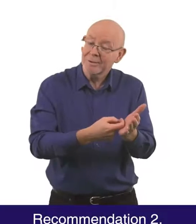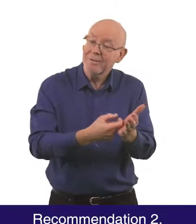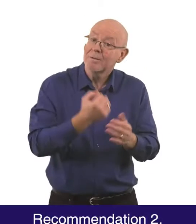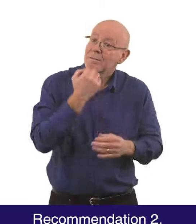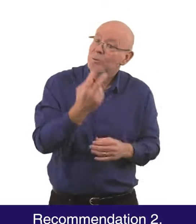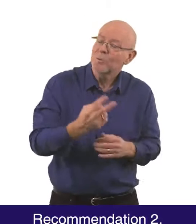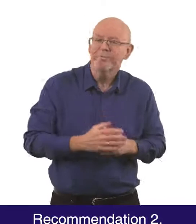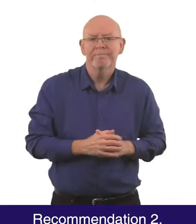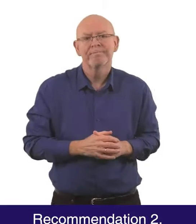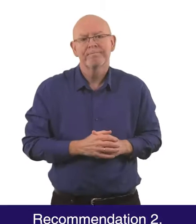Recommendation 2.